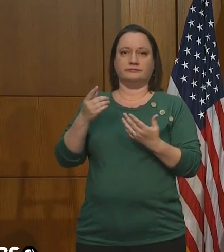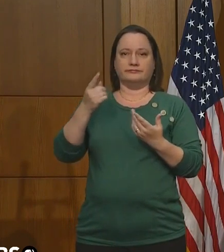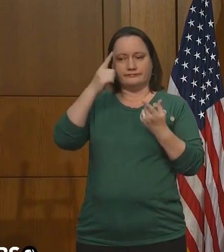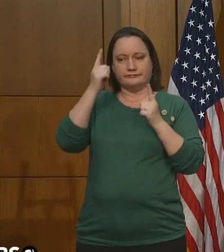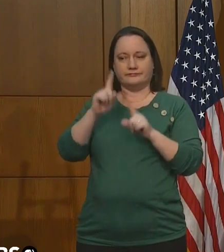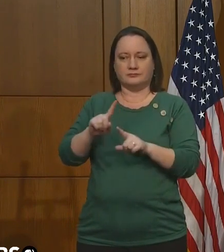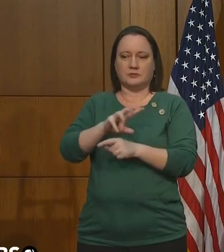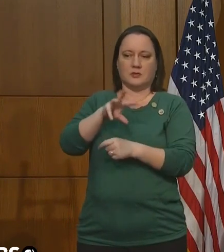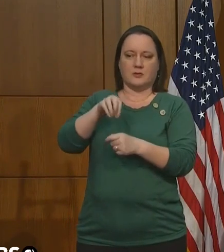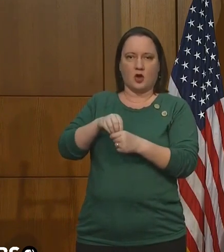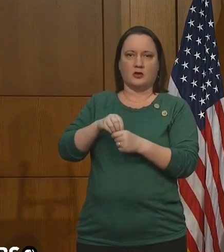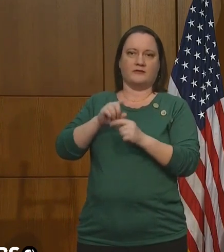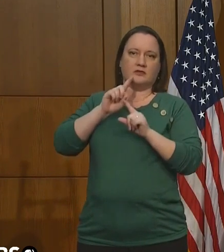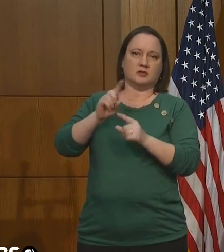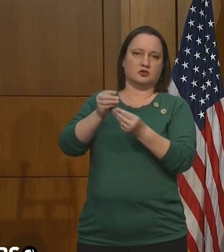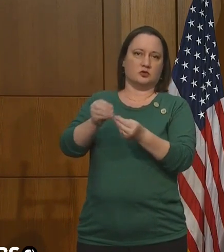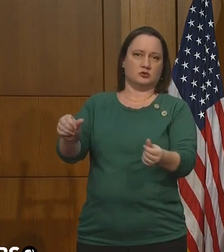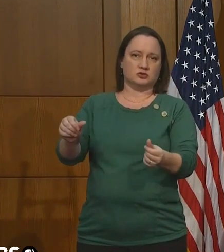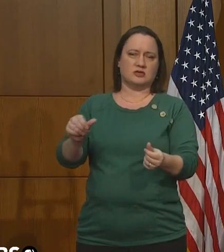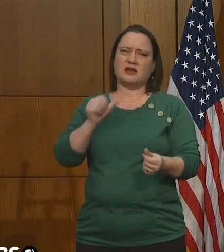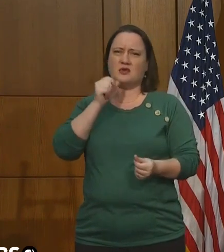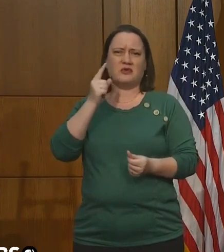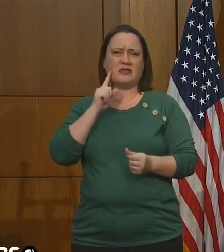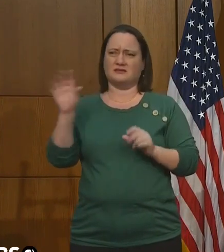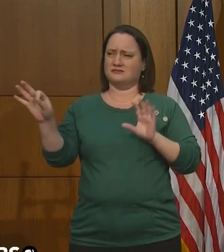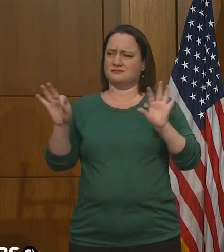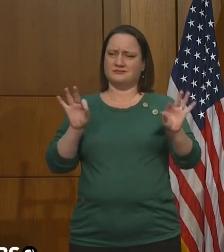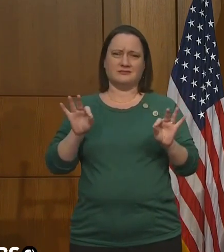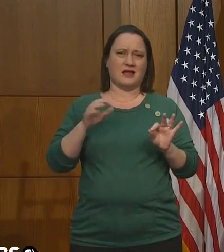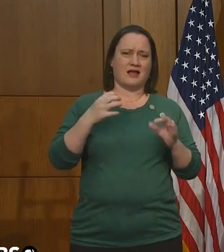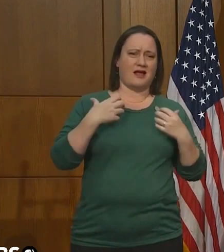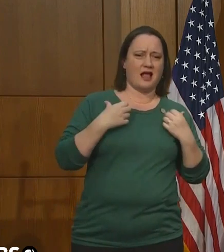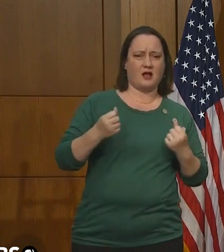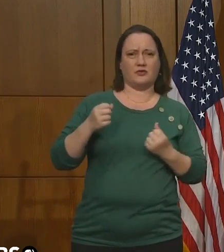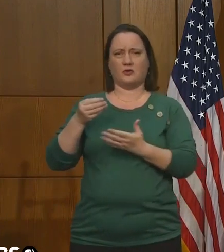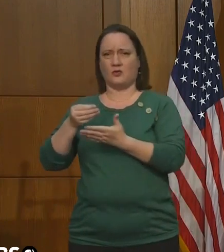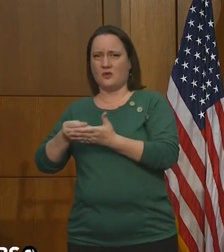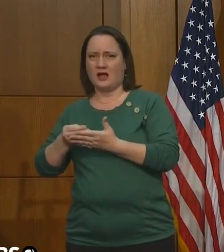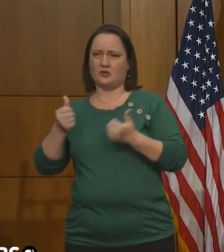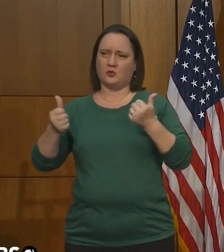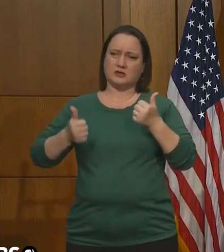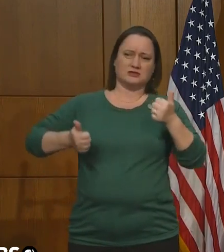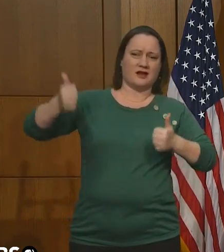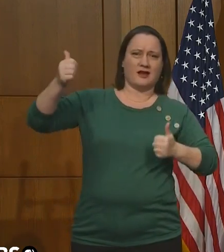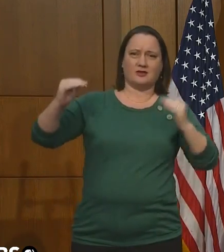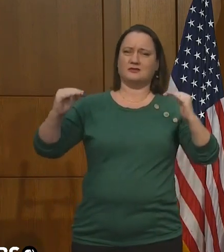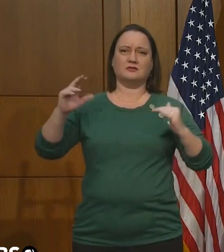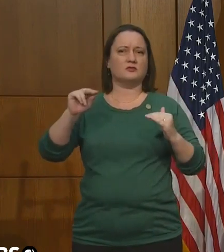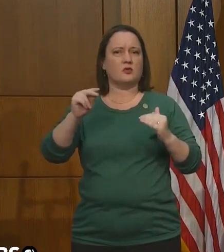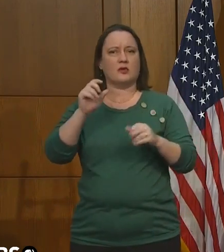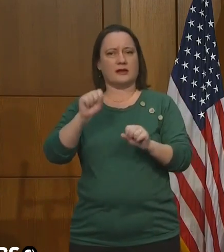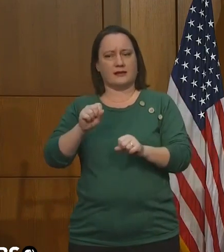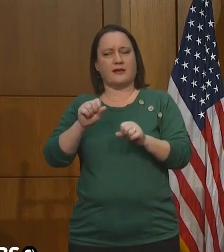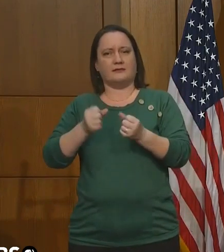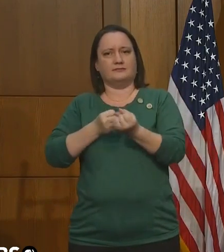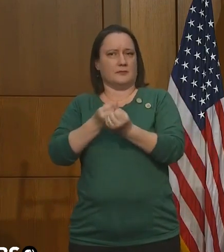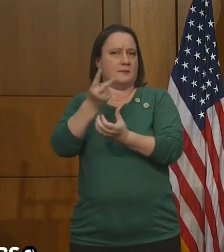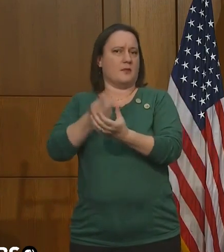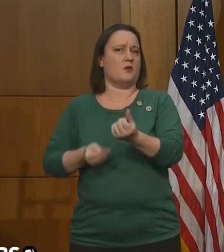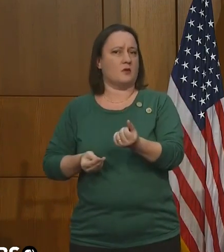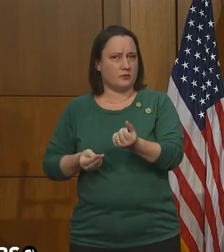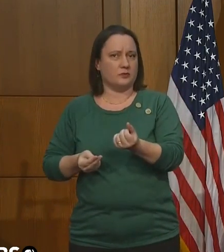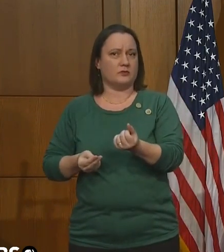think we have to make choices between health and wealth. They're both can be present at the same time, and I think